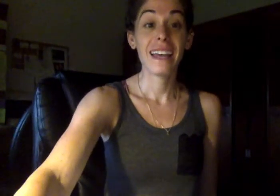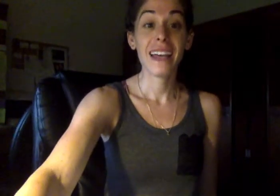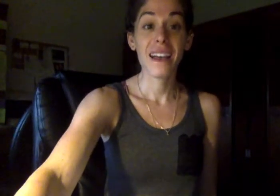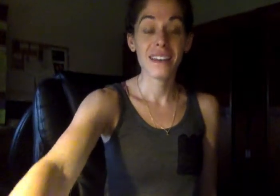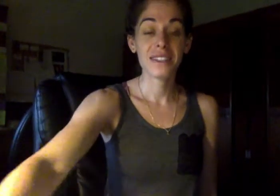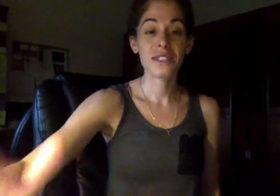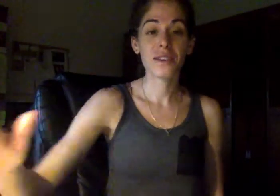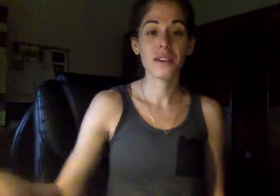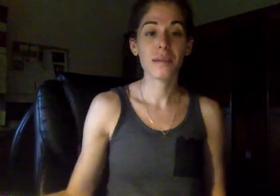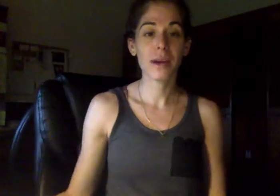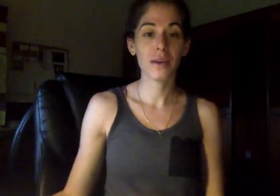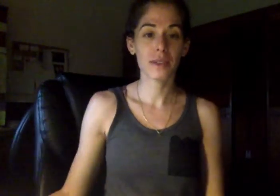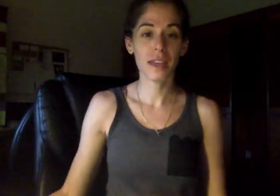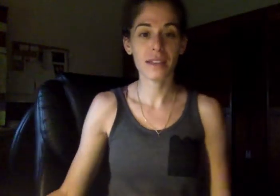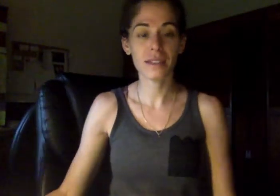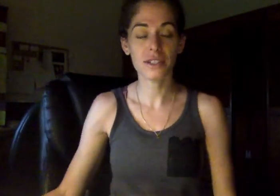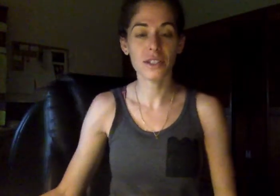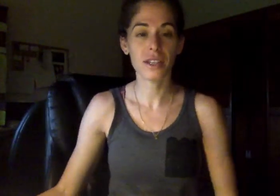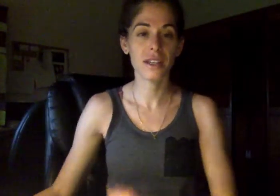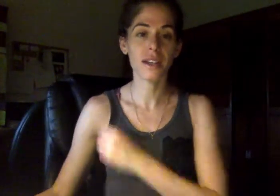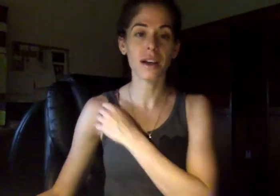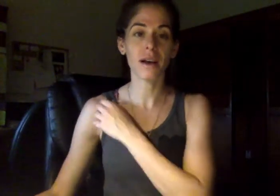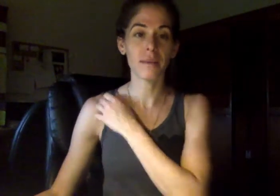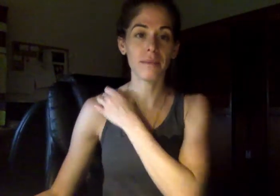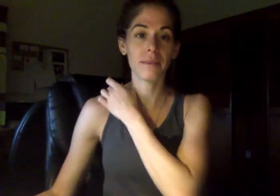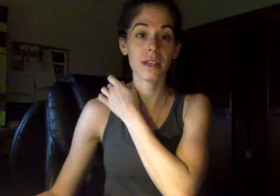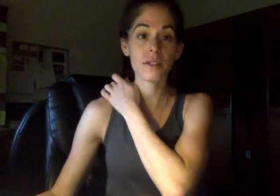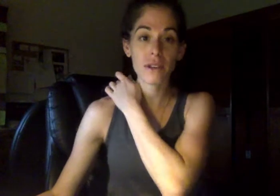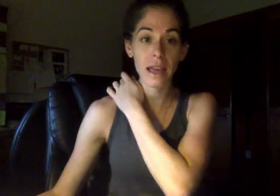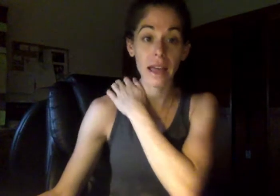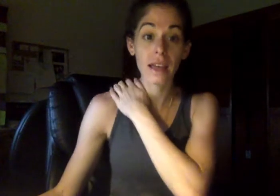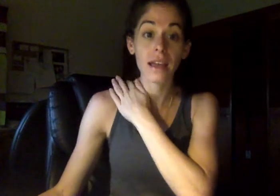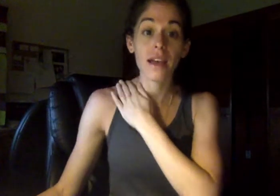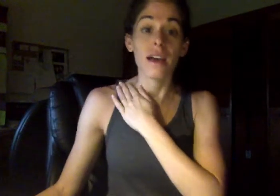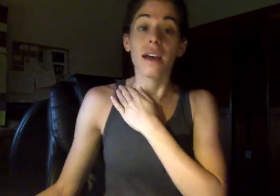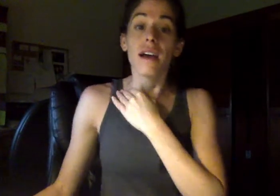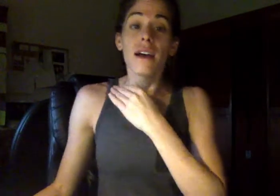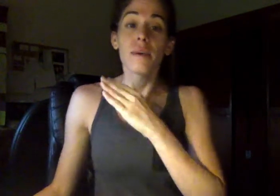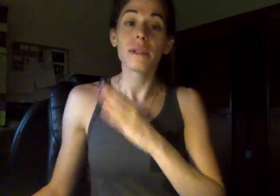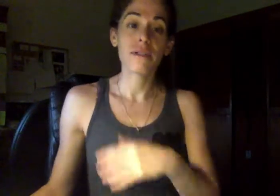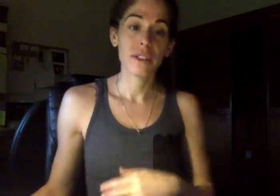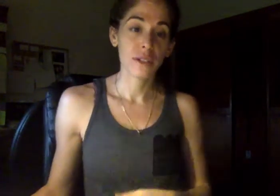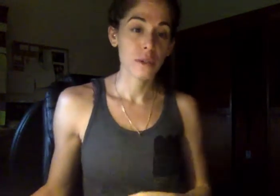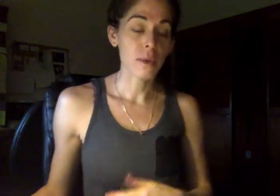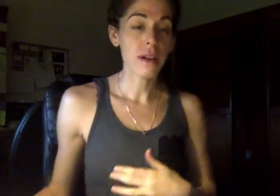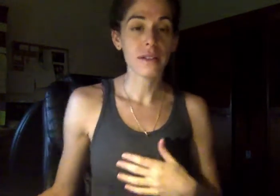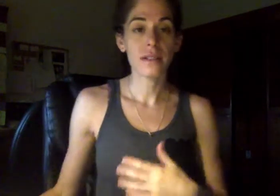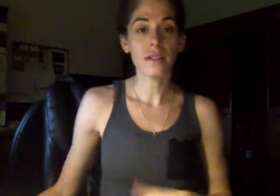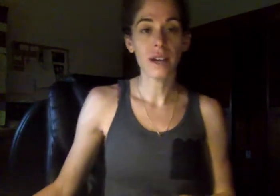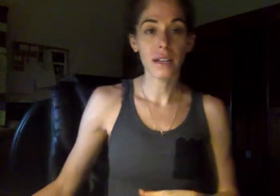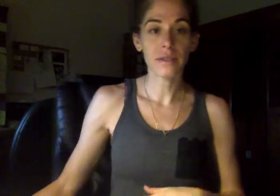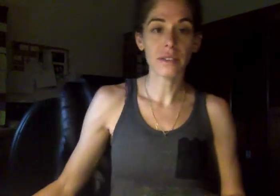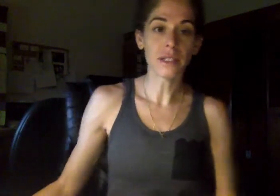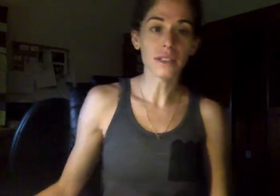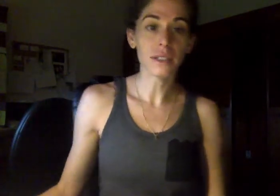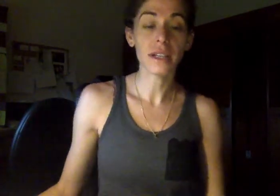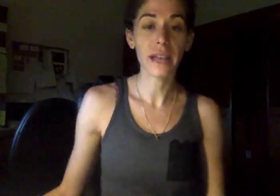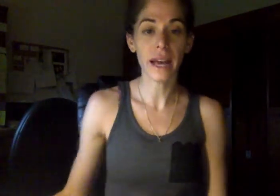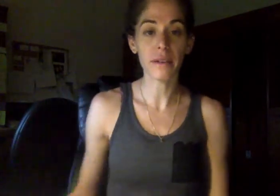Hey guys, sorry about the cancellation. Yesterday wasn't feeling too well, still kind of a little out of